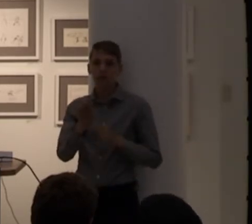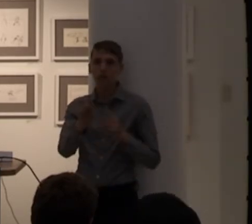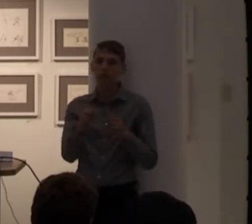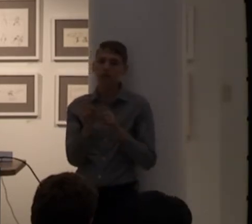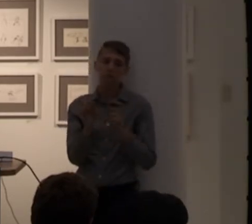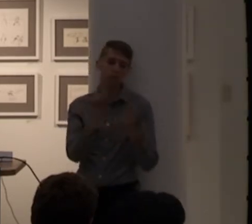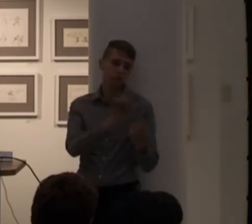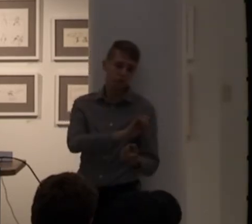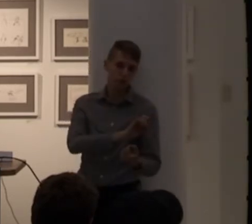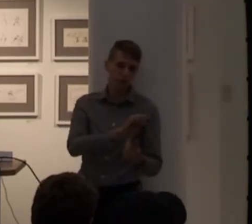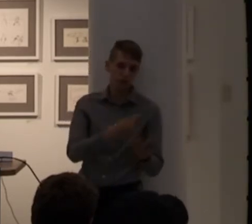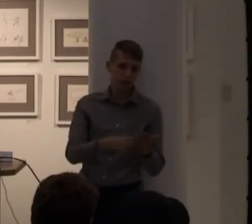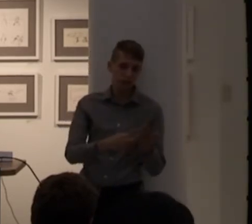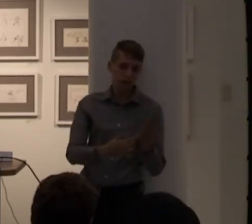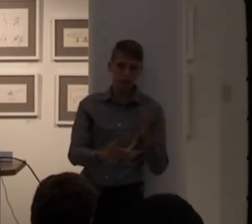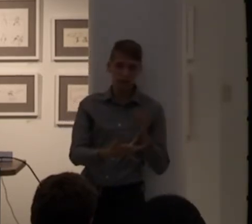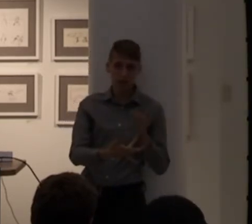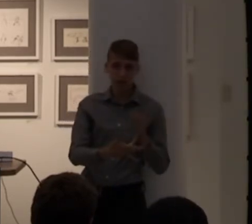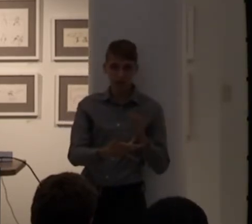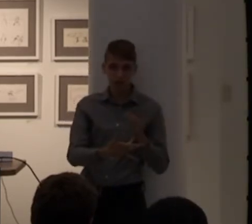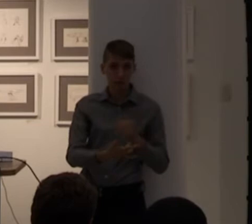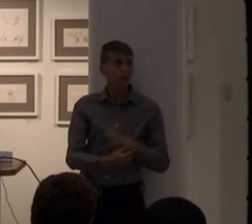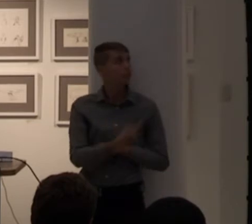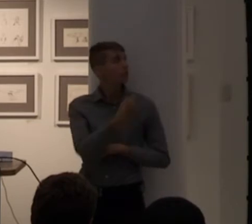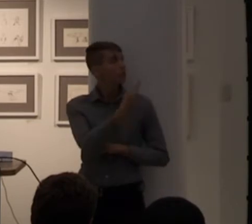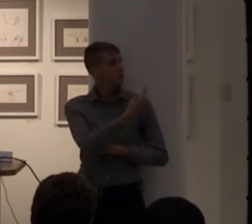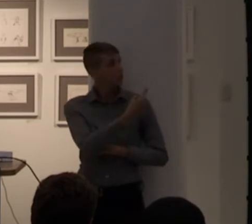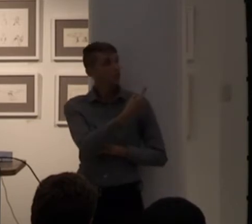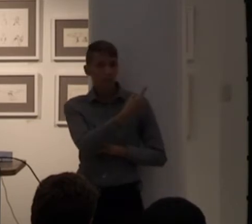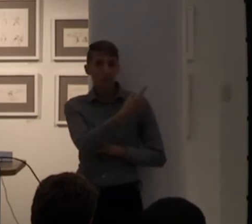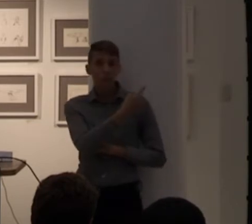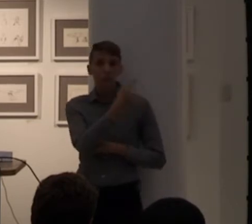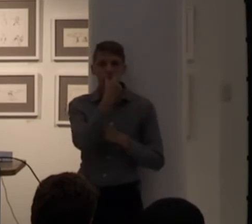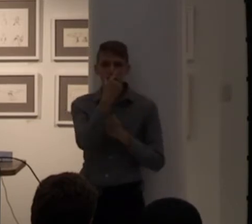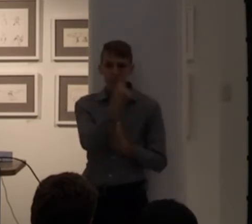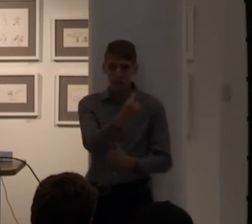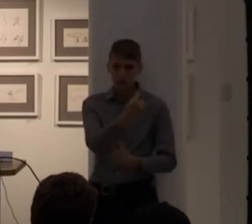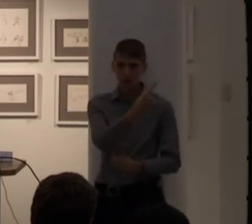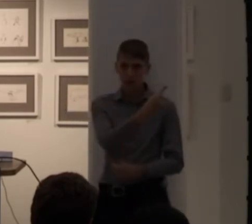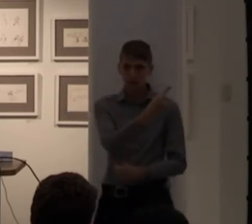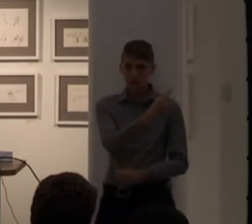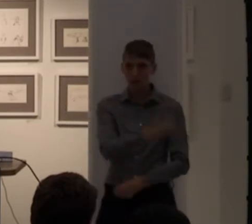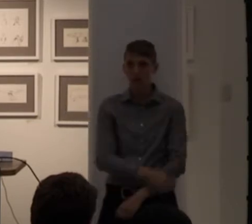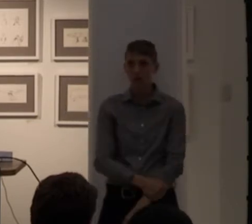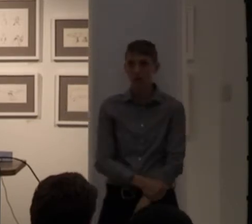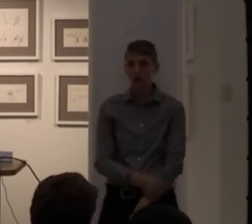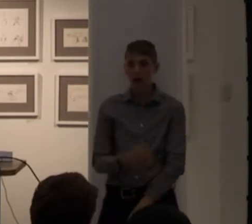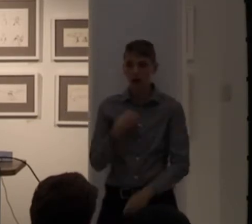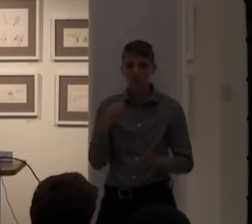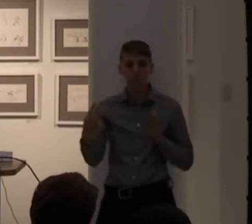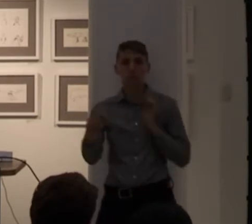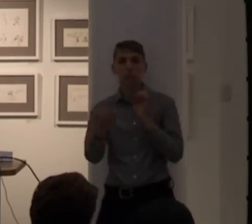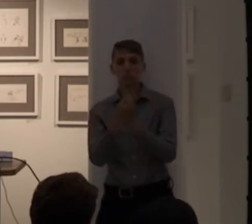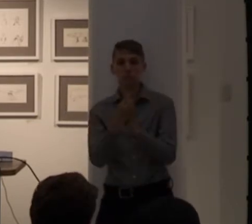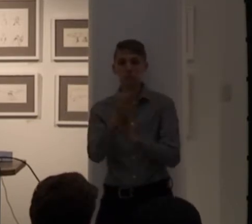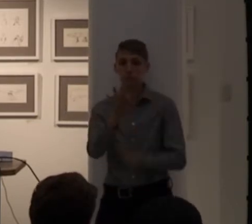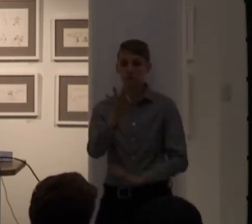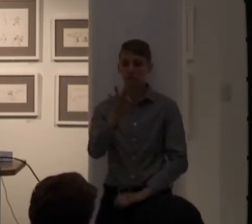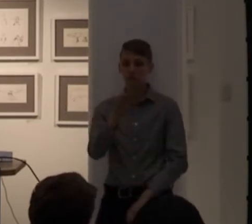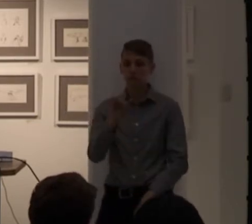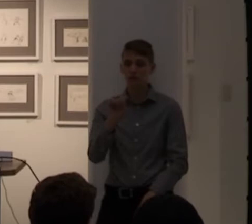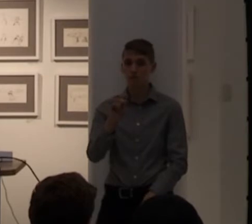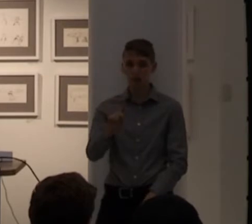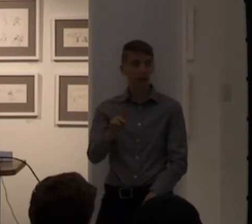Frank Gehry, it was an interesting thing, because what I did is I went to Frank, and this is his